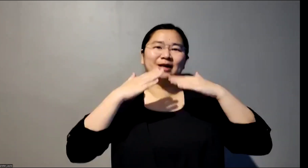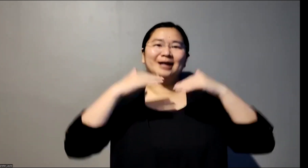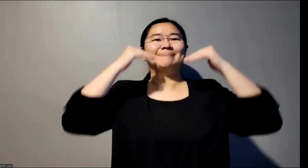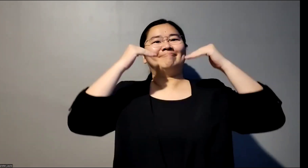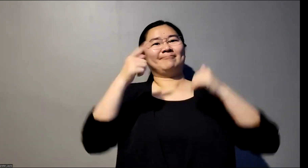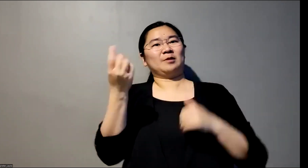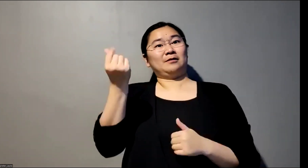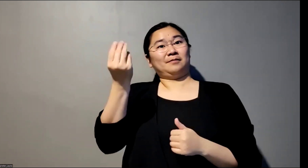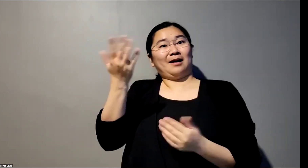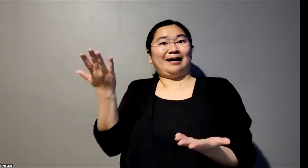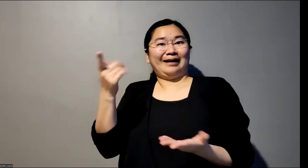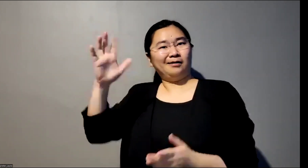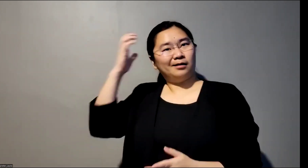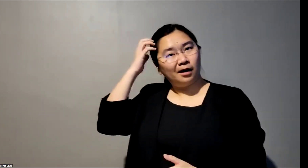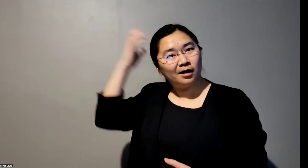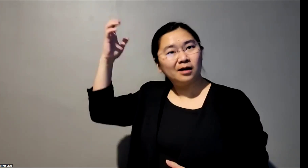to work